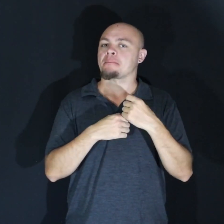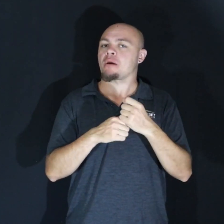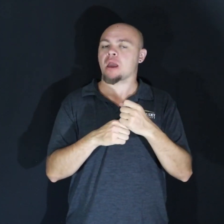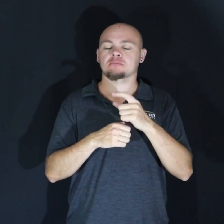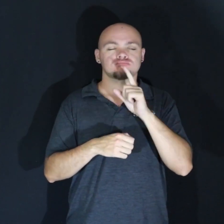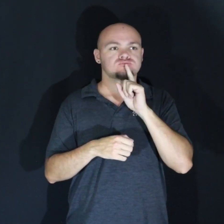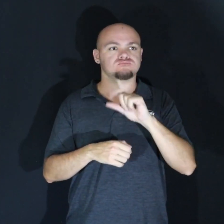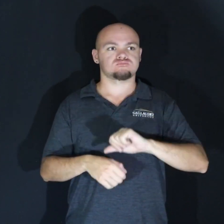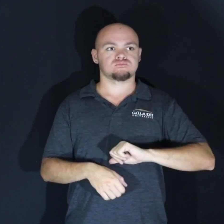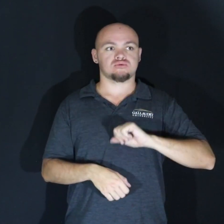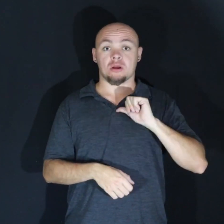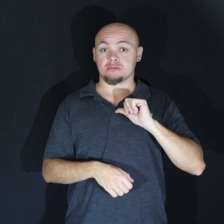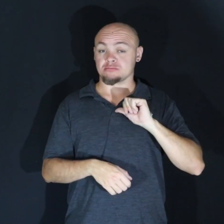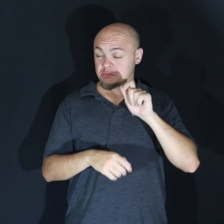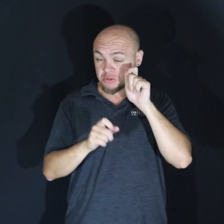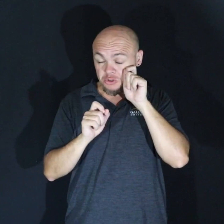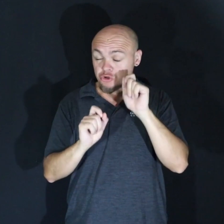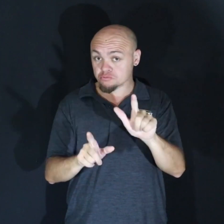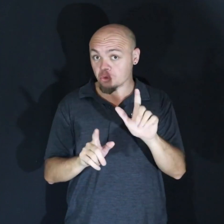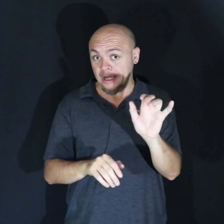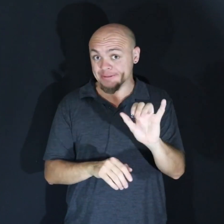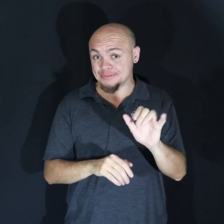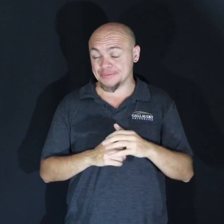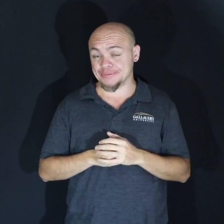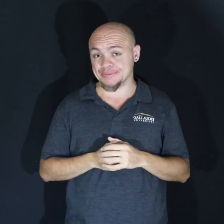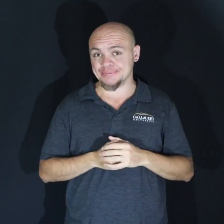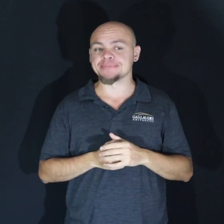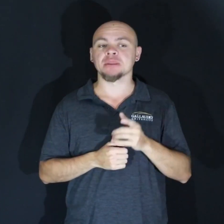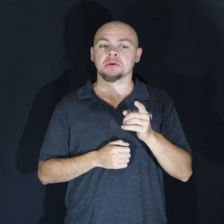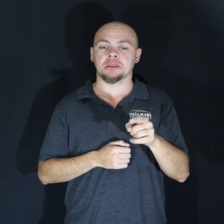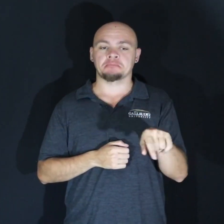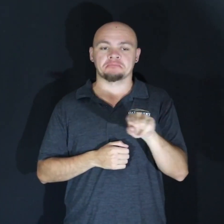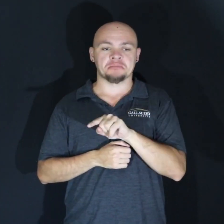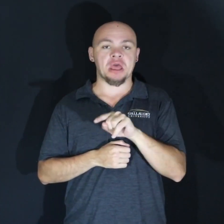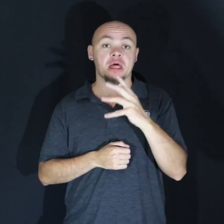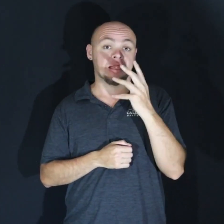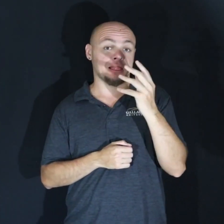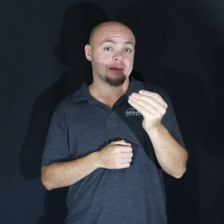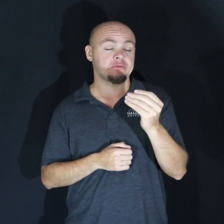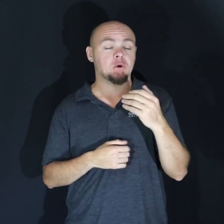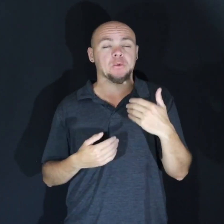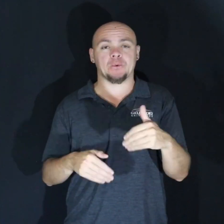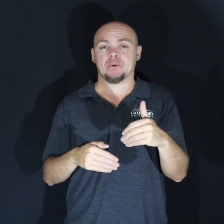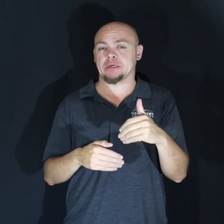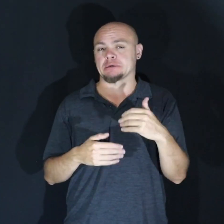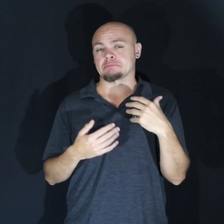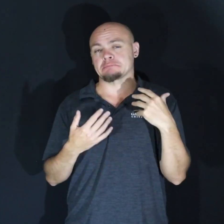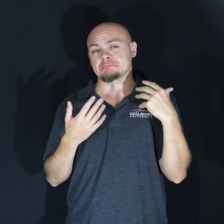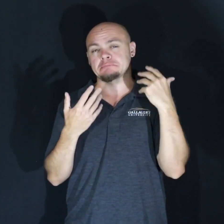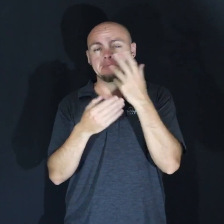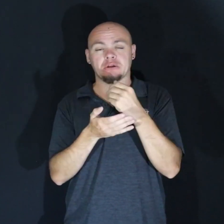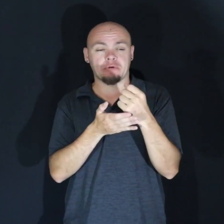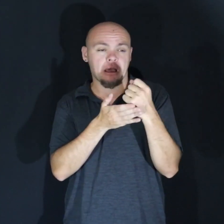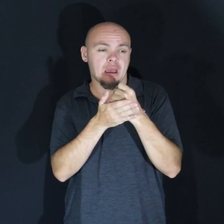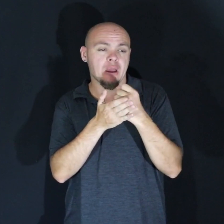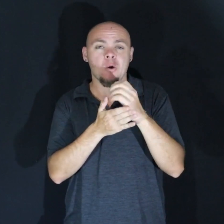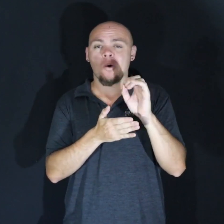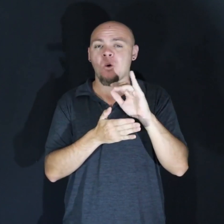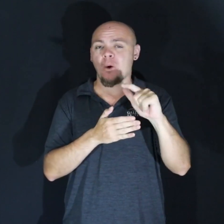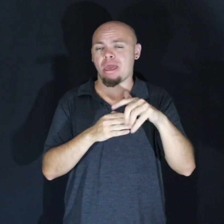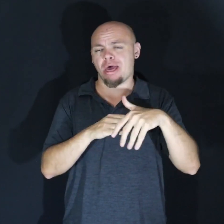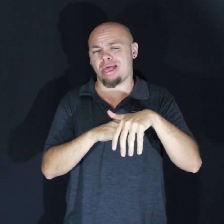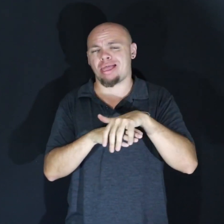and often very surprised. So as they leave, with a beautifully sanded oil piece wrapped in a linen